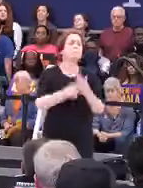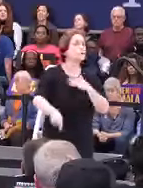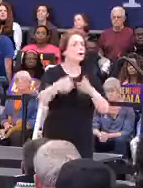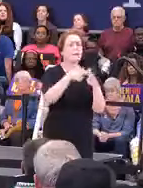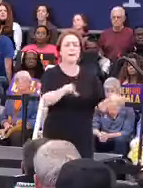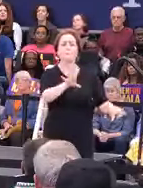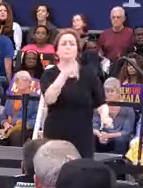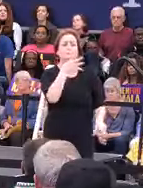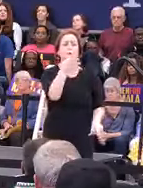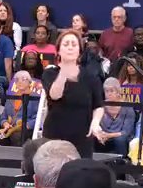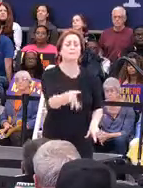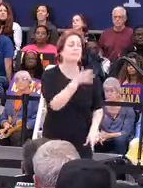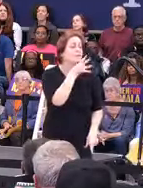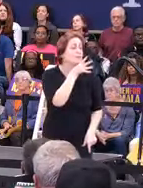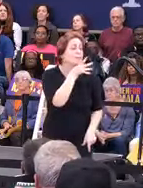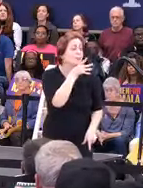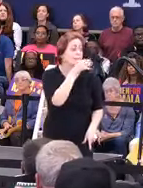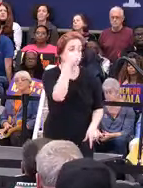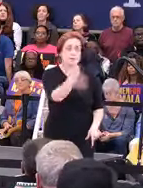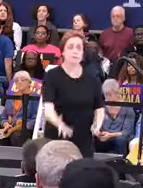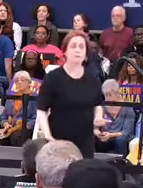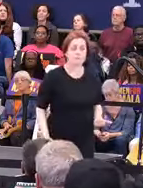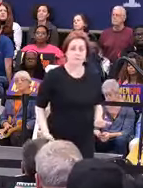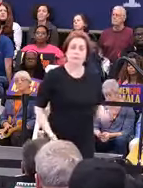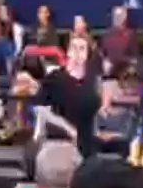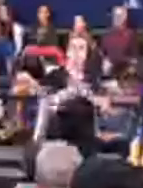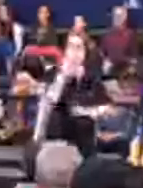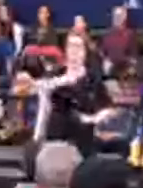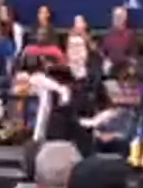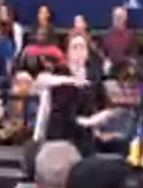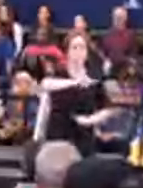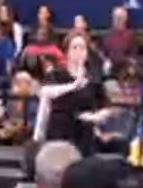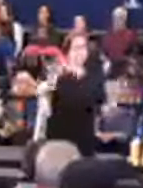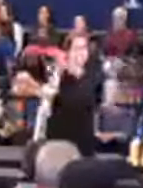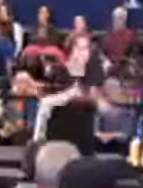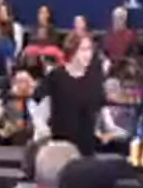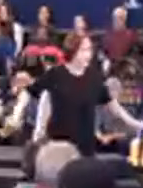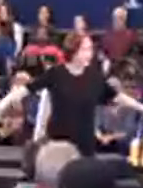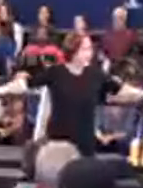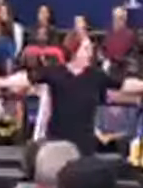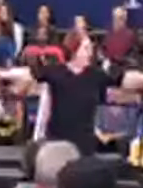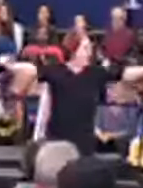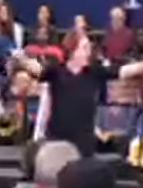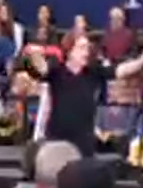speaks, the vast majority of us have so much more in common than what